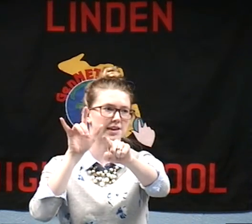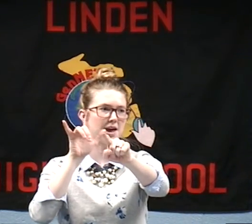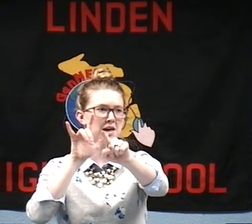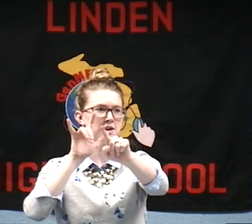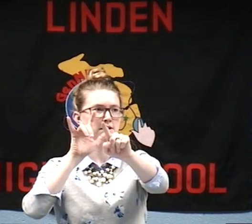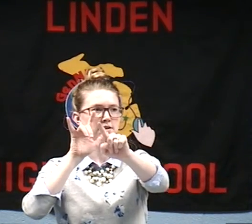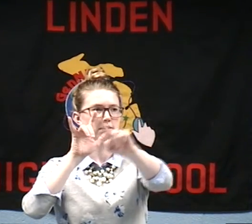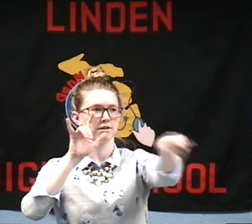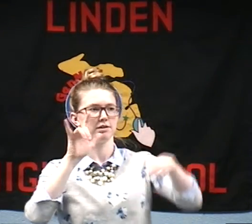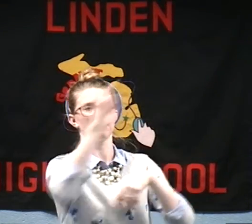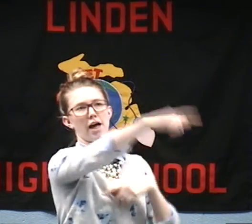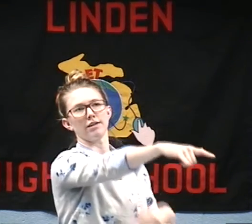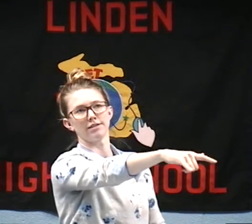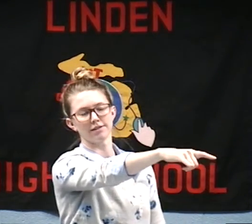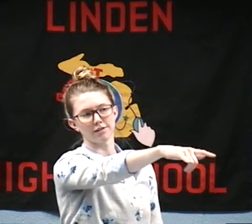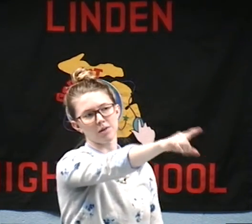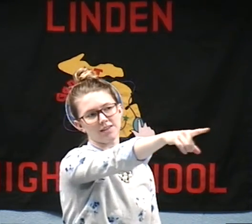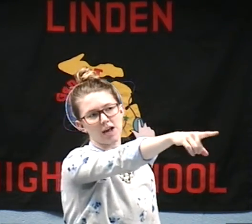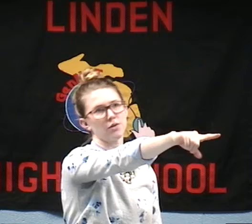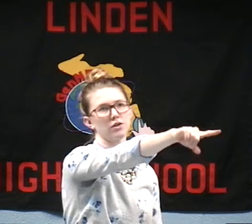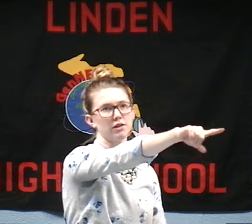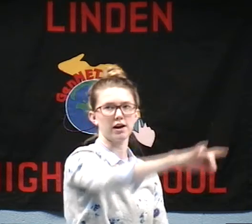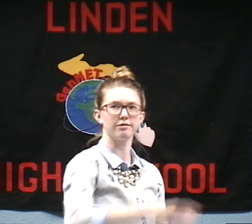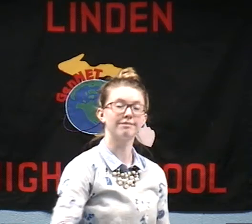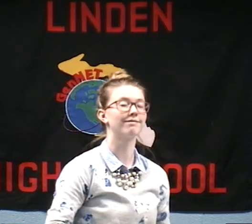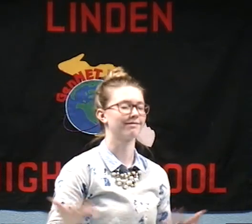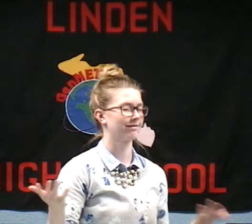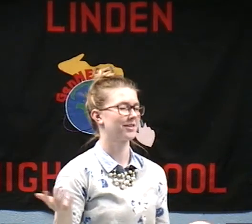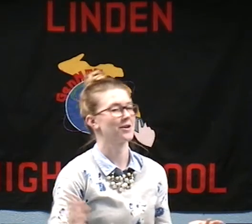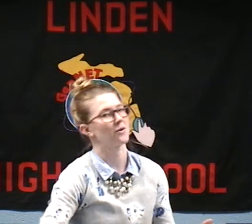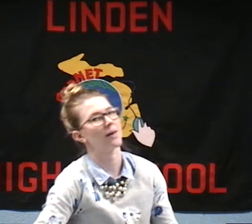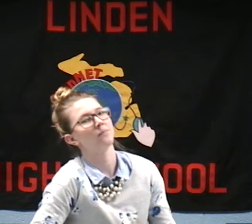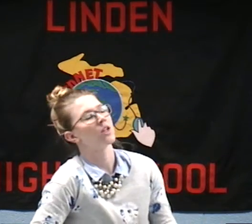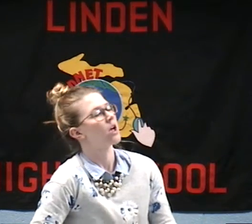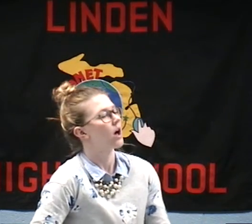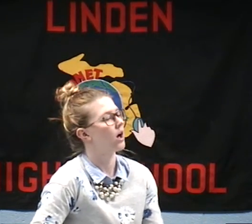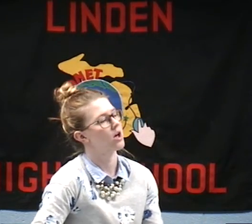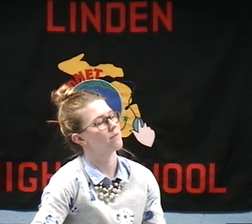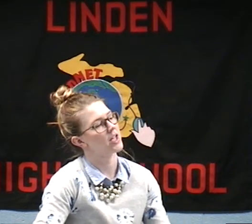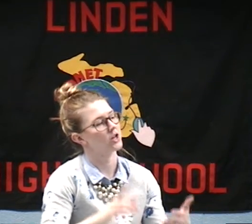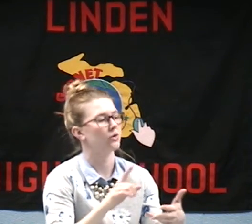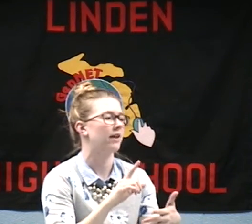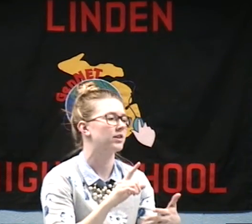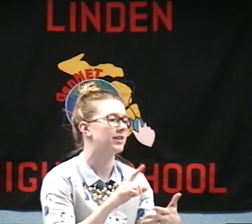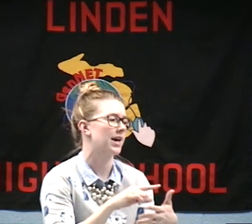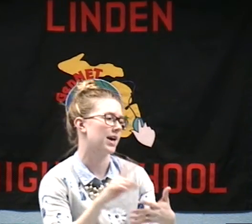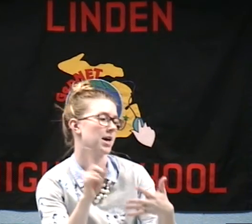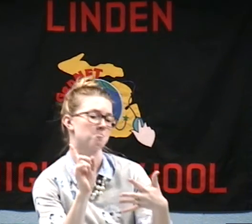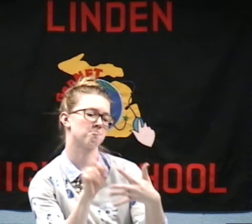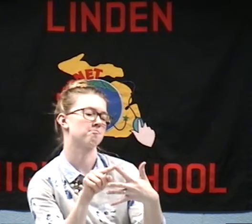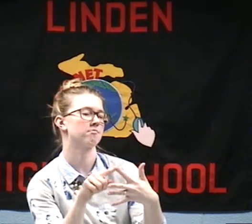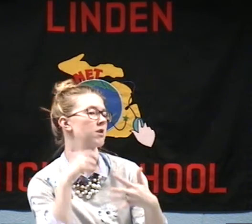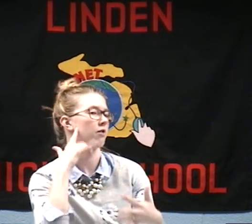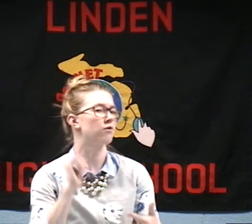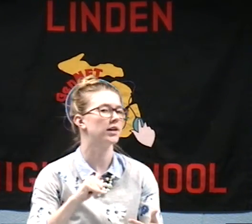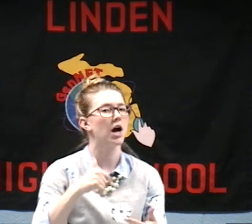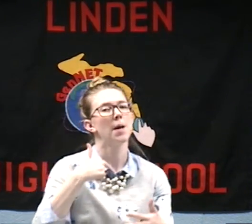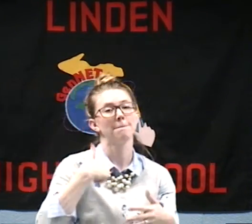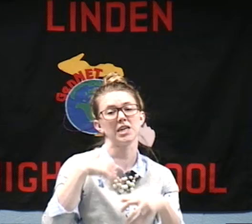say fly because south is over there. Okay? Then you'd have to say California, me,